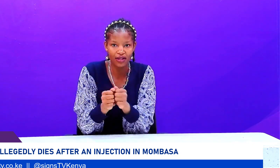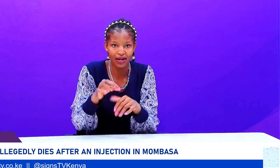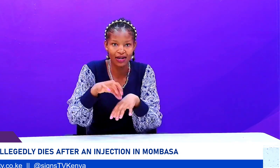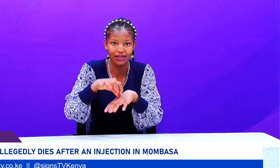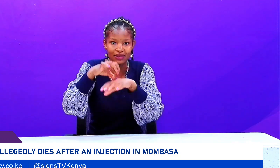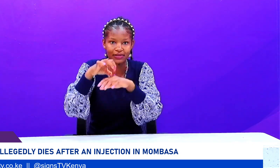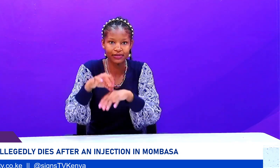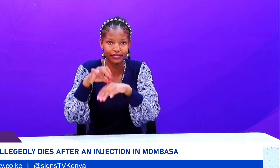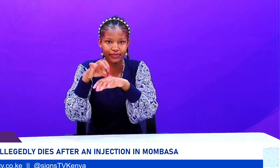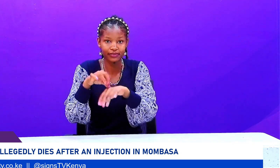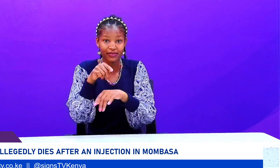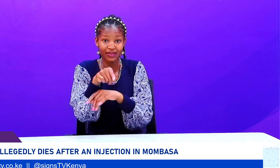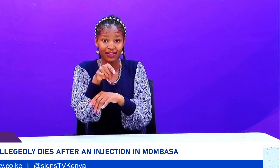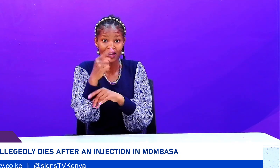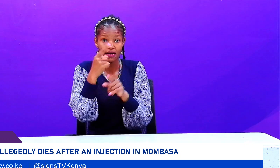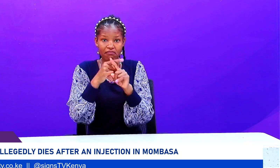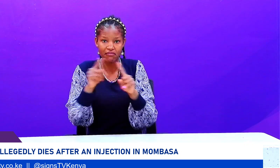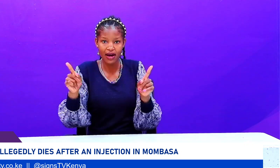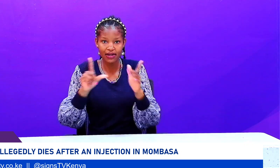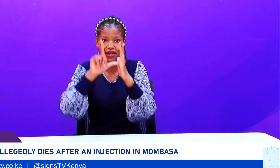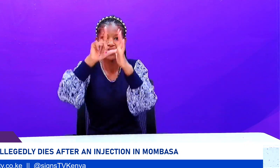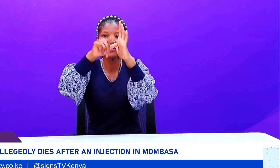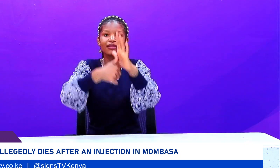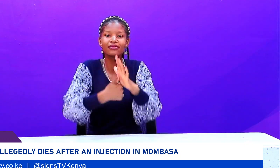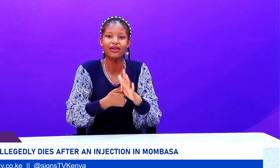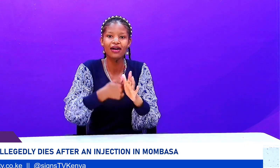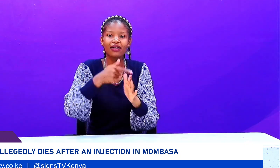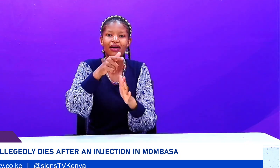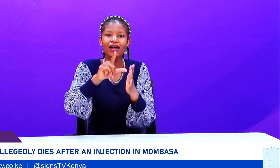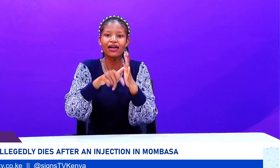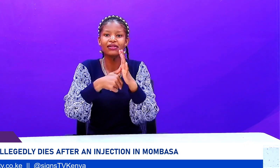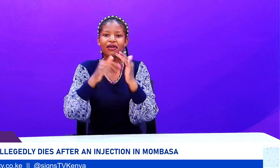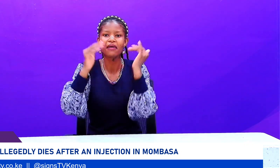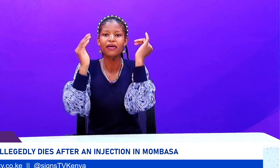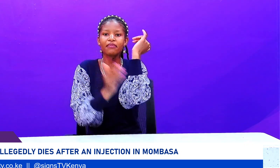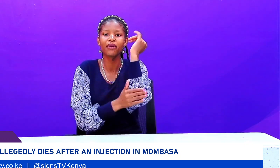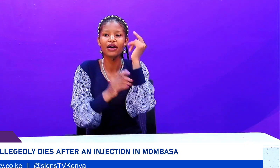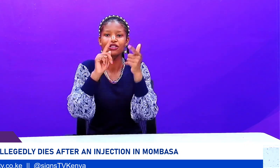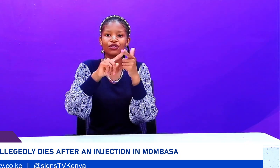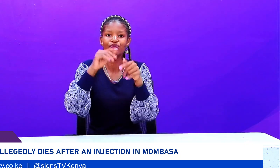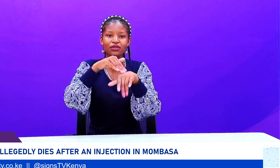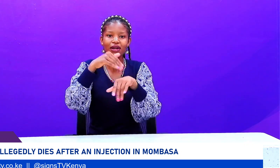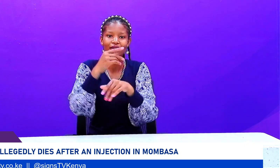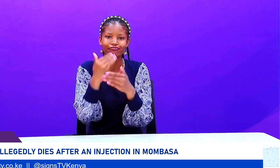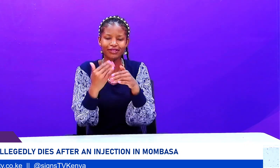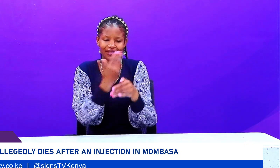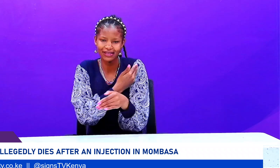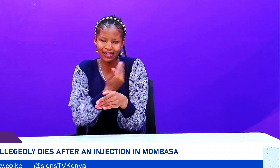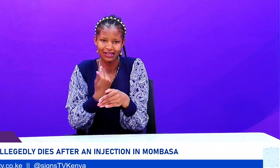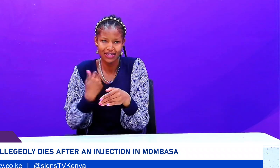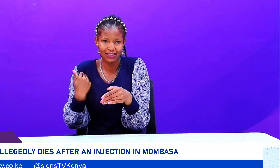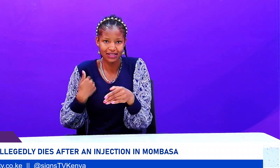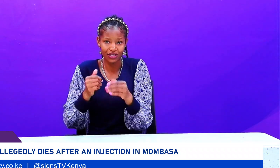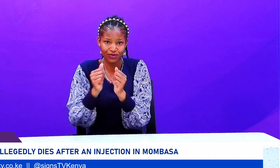rash but later reacted badly to an injection, with her eyes turning